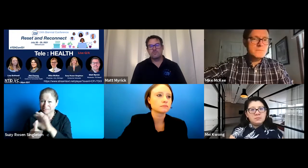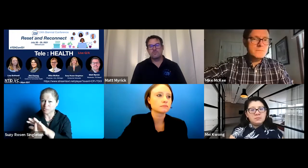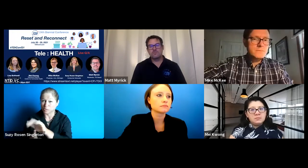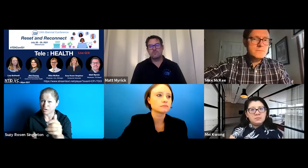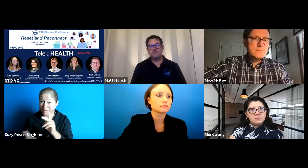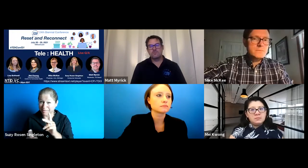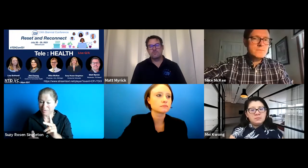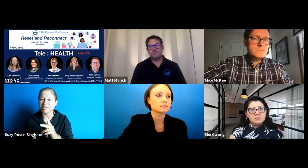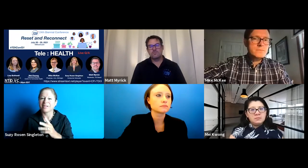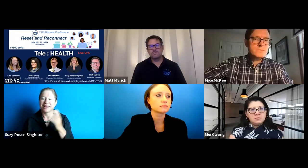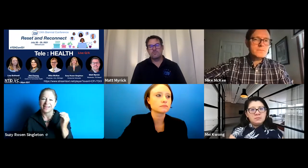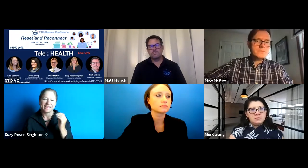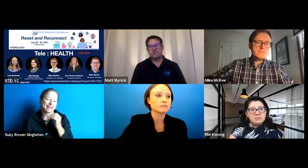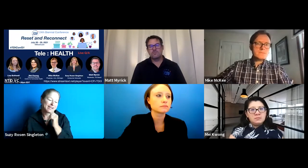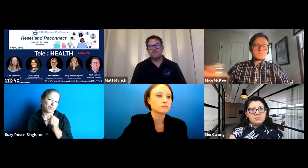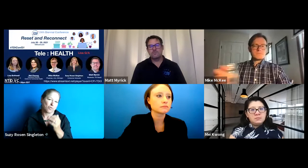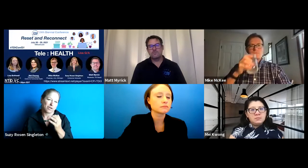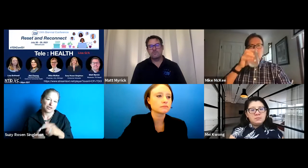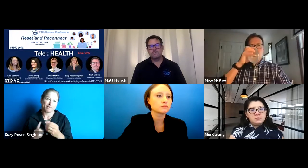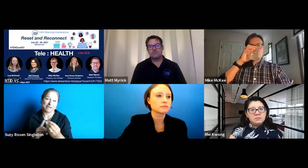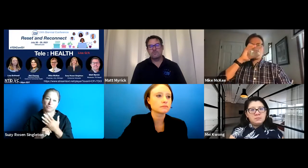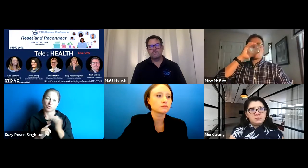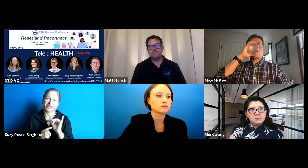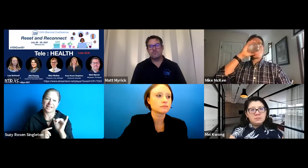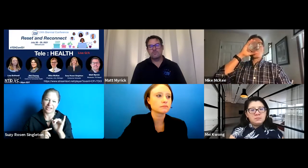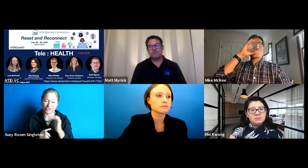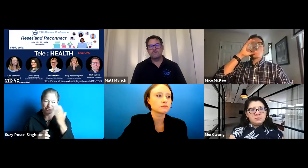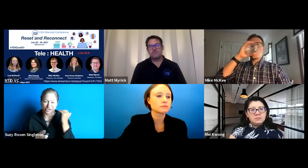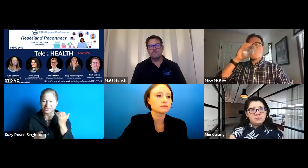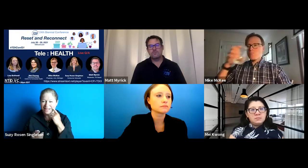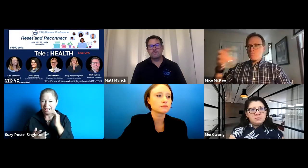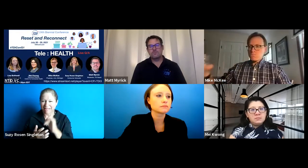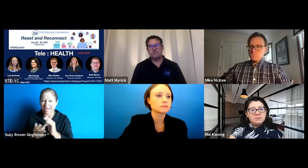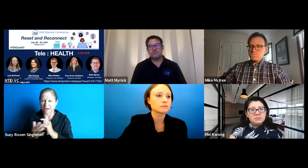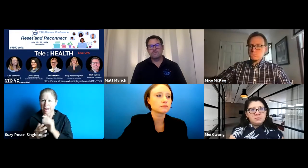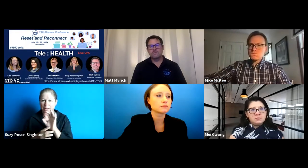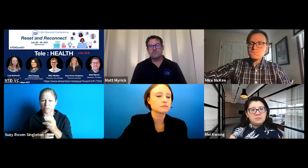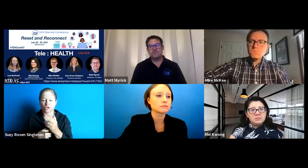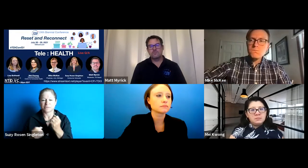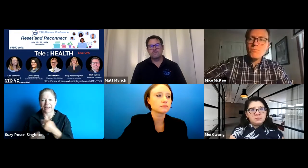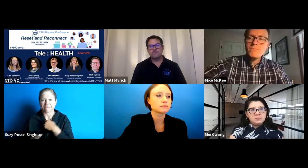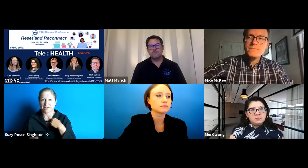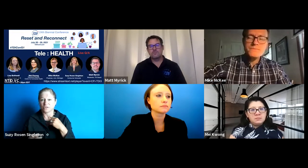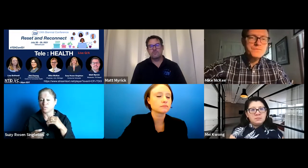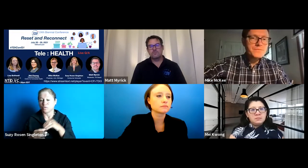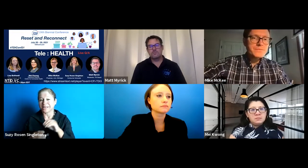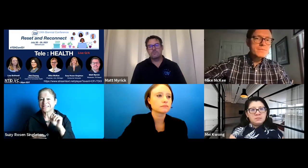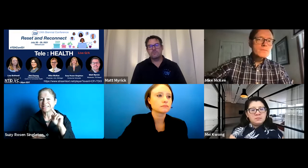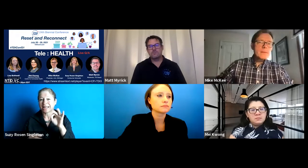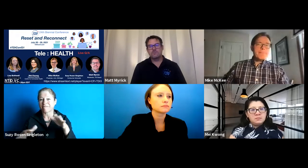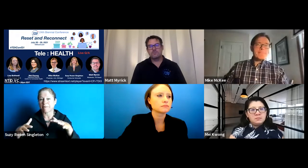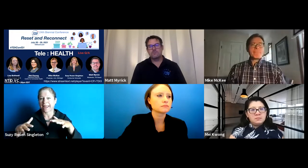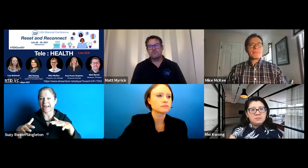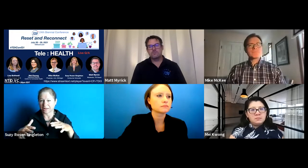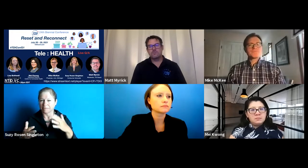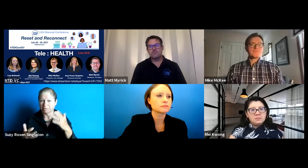concerned and didn't want to go to a hospital and potentially expose other people. I also didn't want to be exposed, as I think at that time in March,